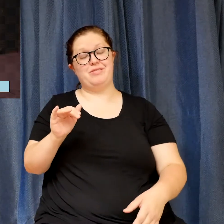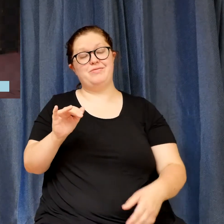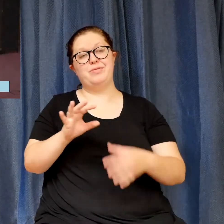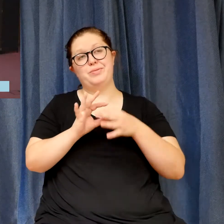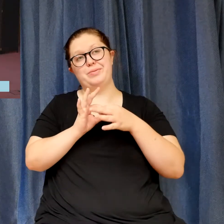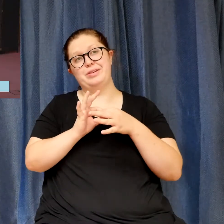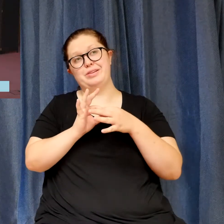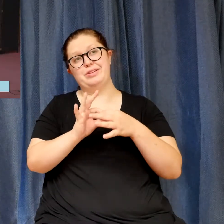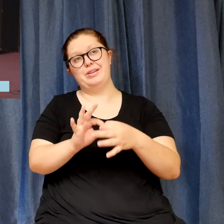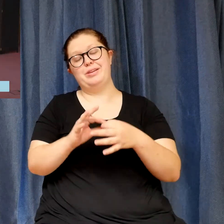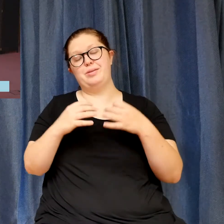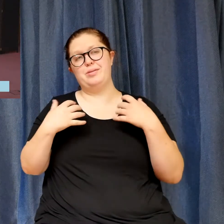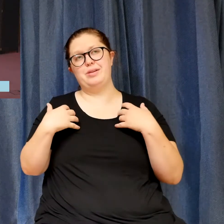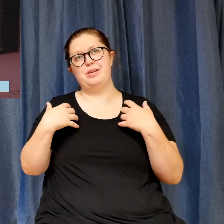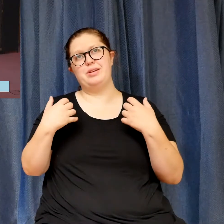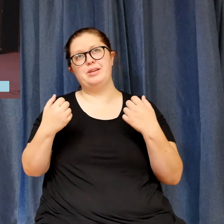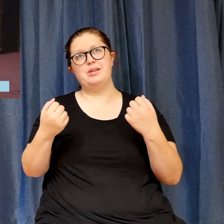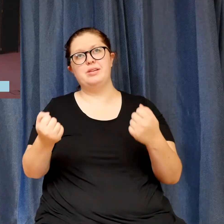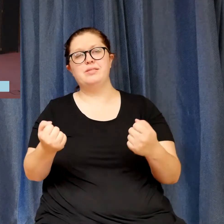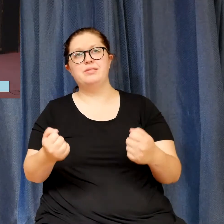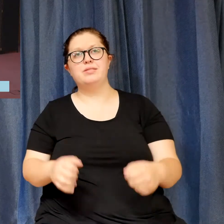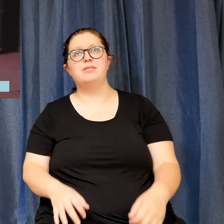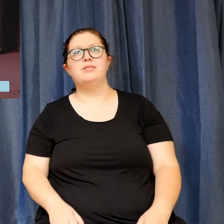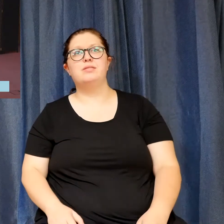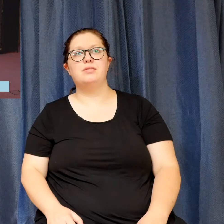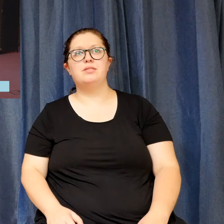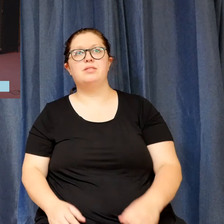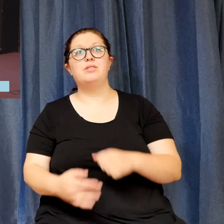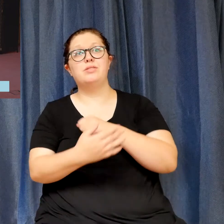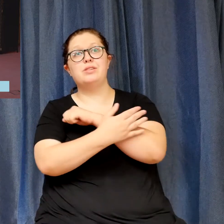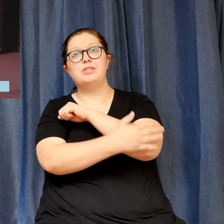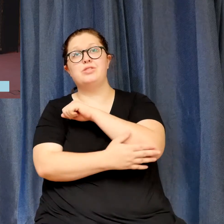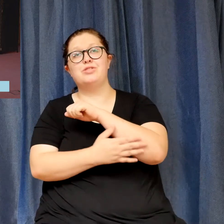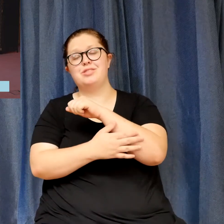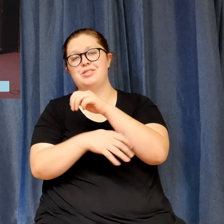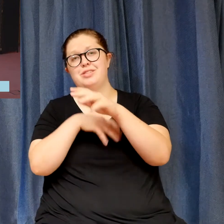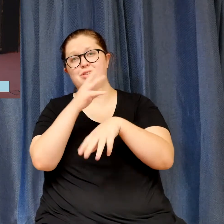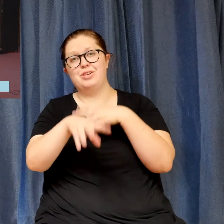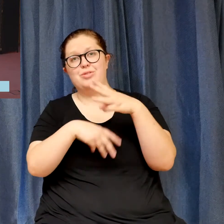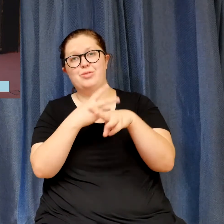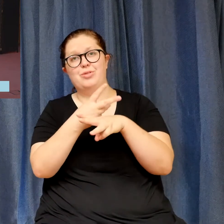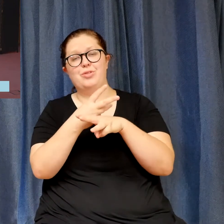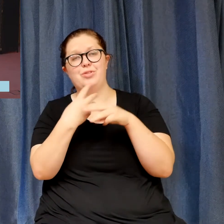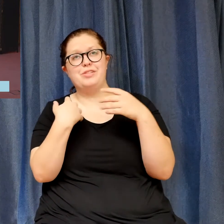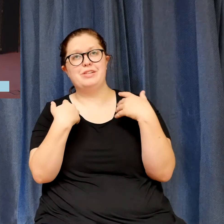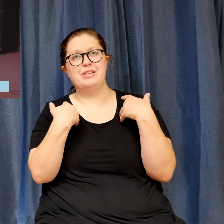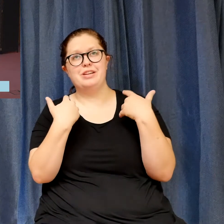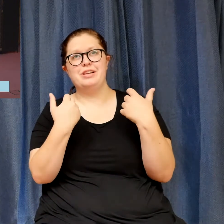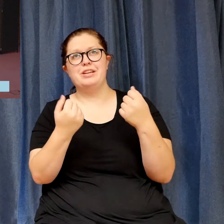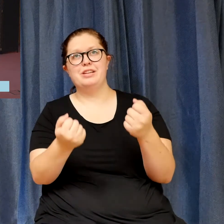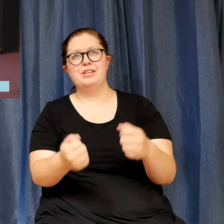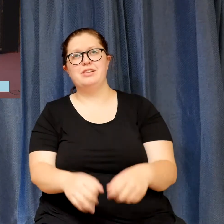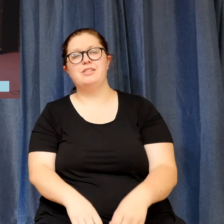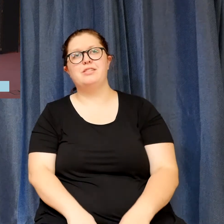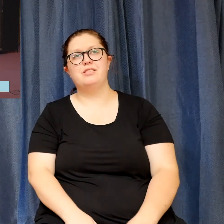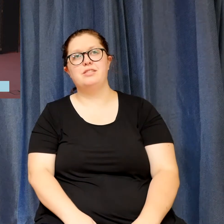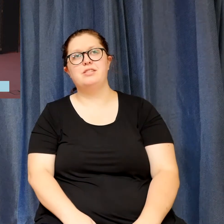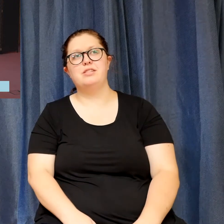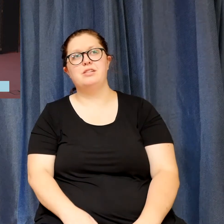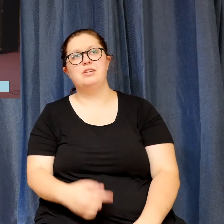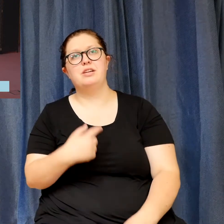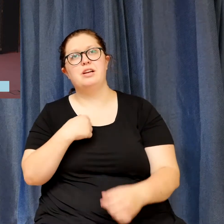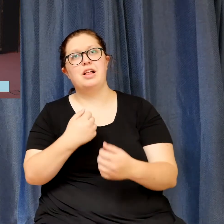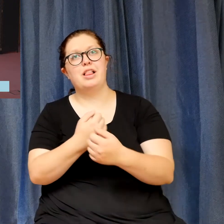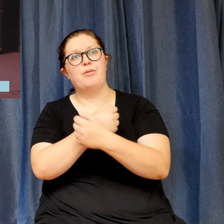a healing in your relationships, a healing in our country, in our world. You